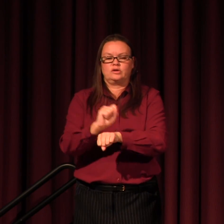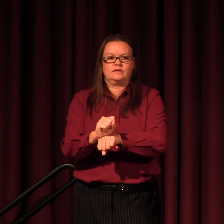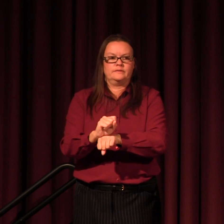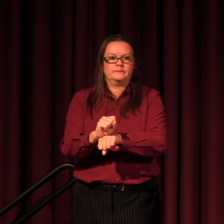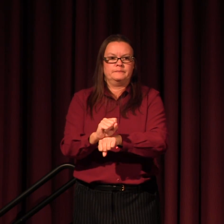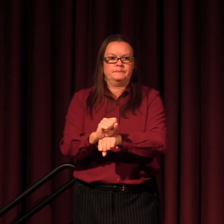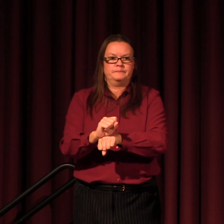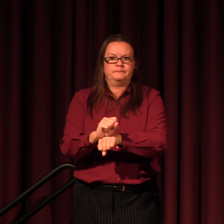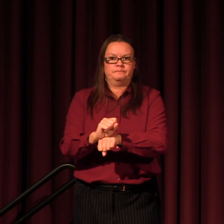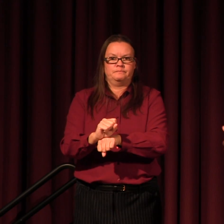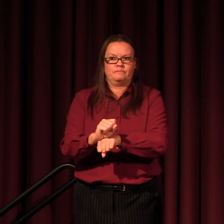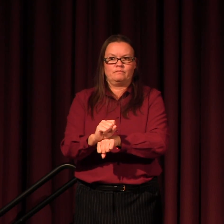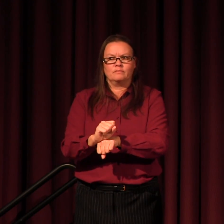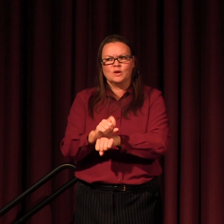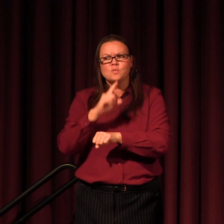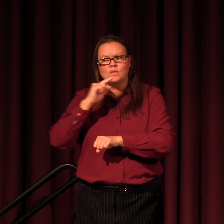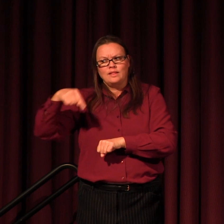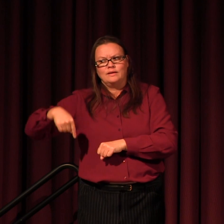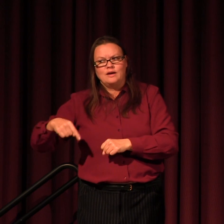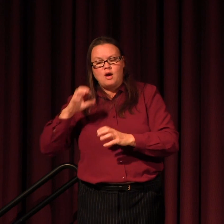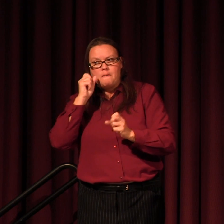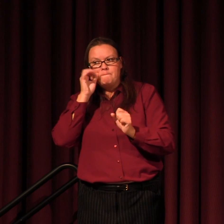You have something amazing here.